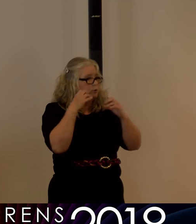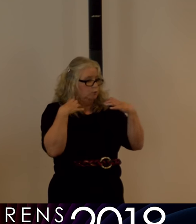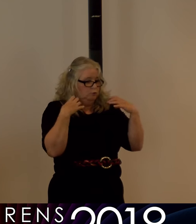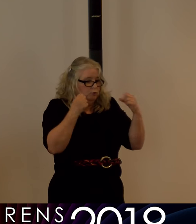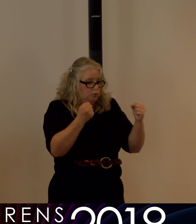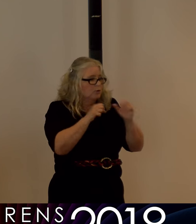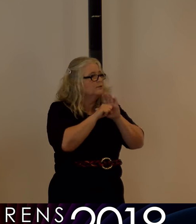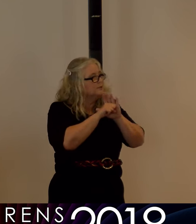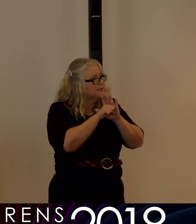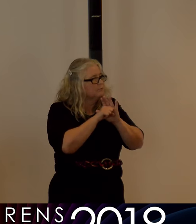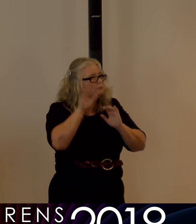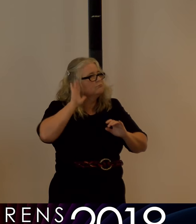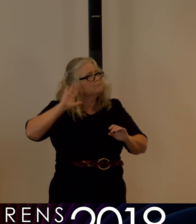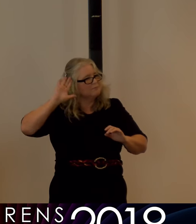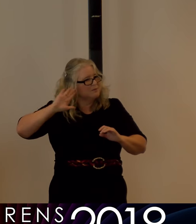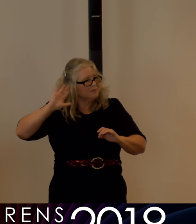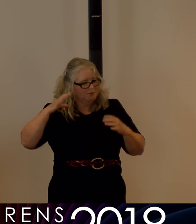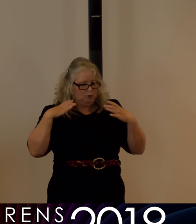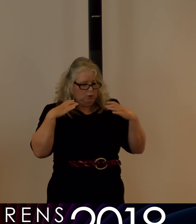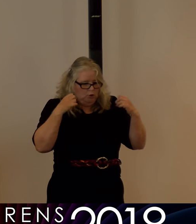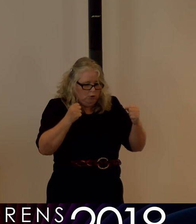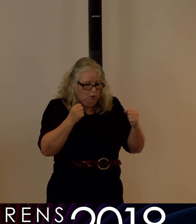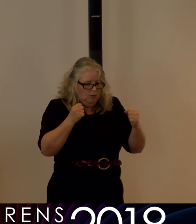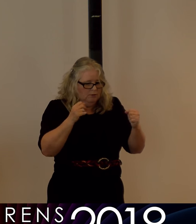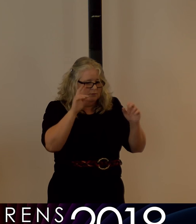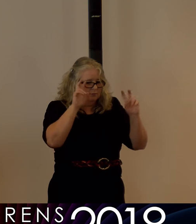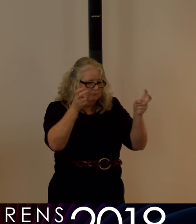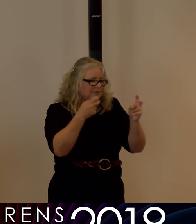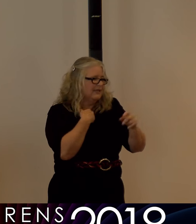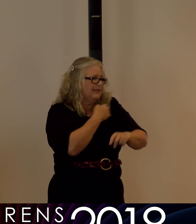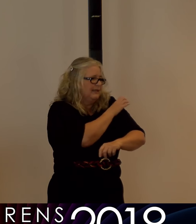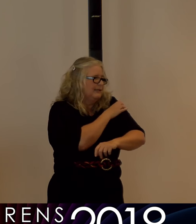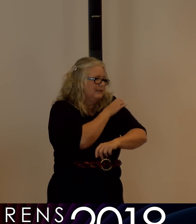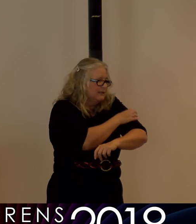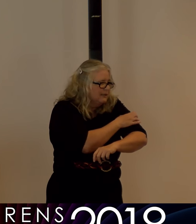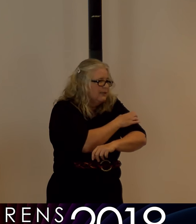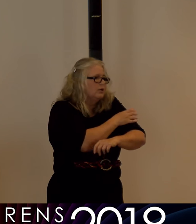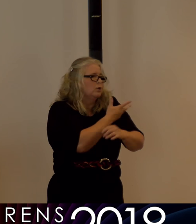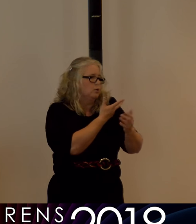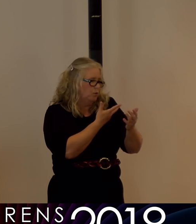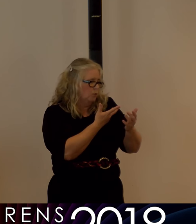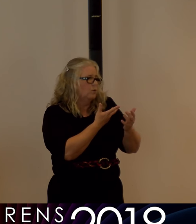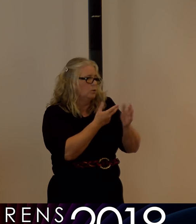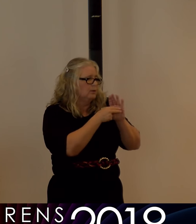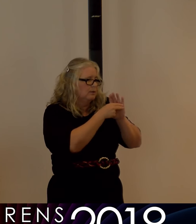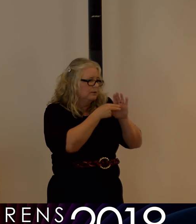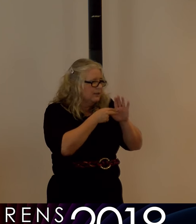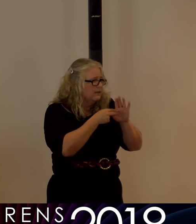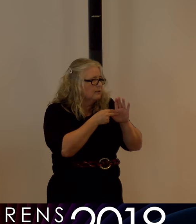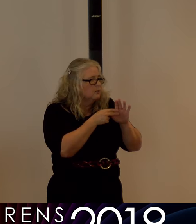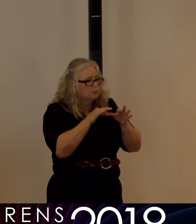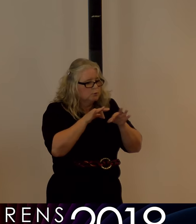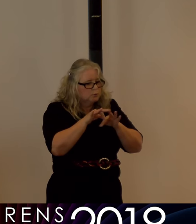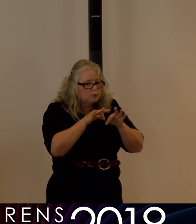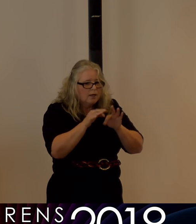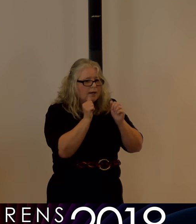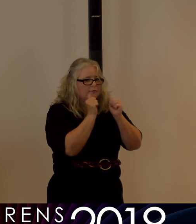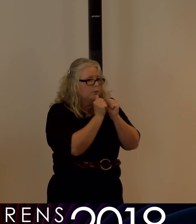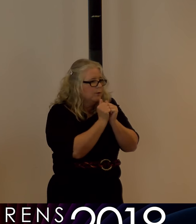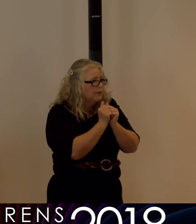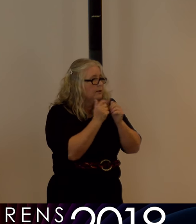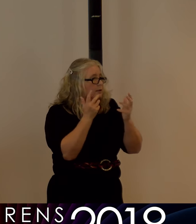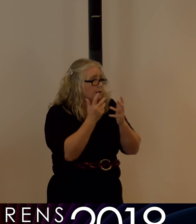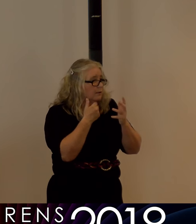when charge syndrome was a clinical condition described by the constellation of features that it presents with,